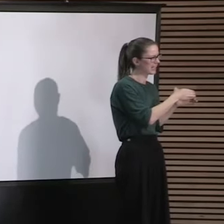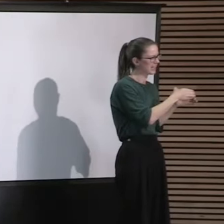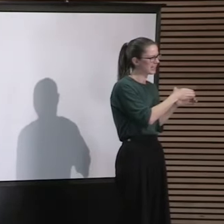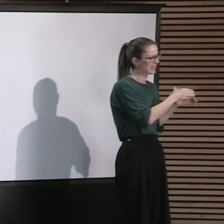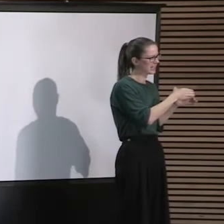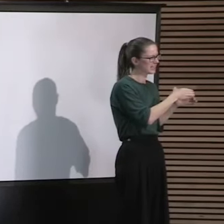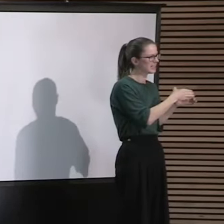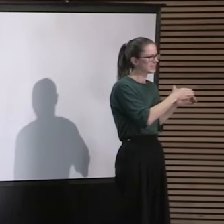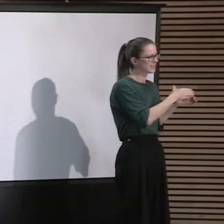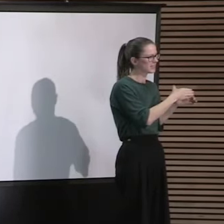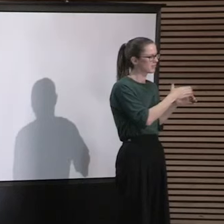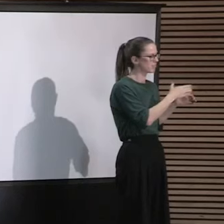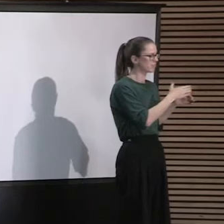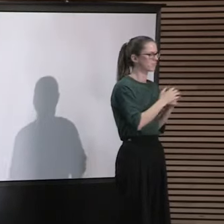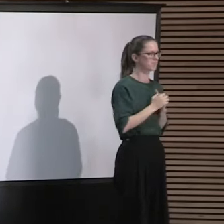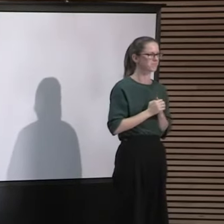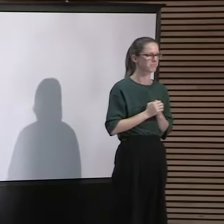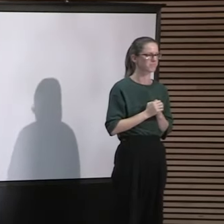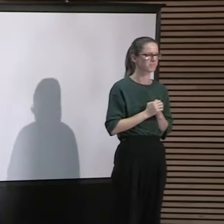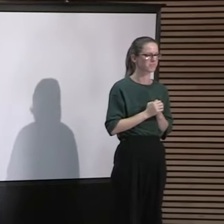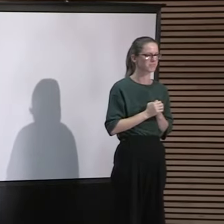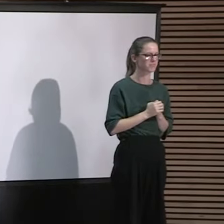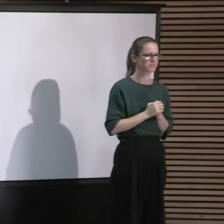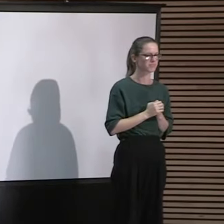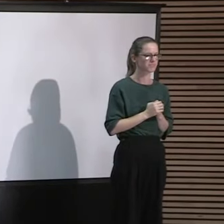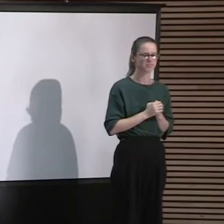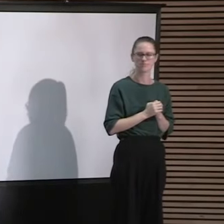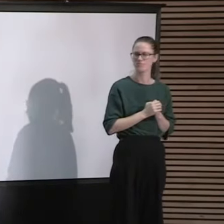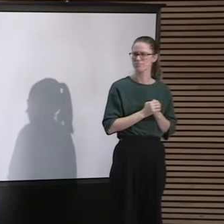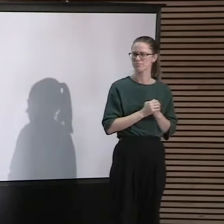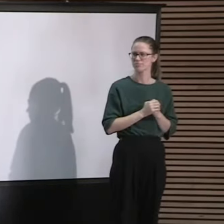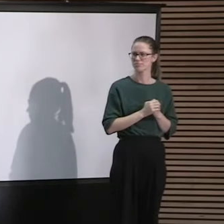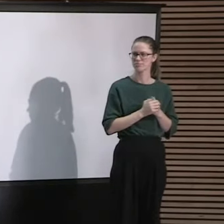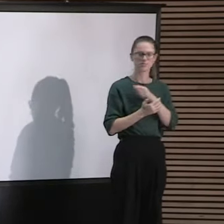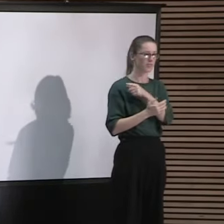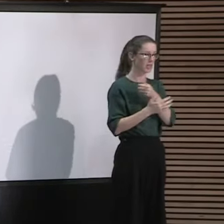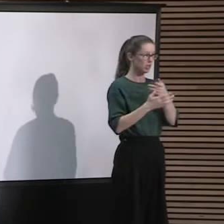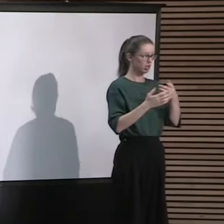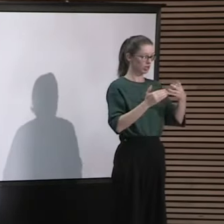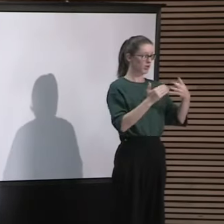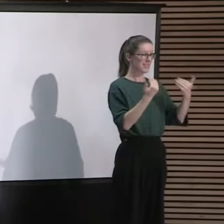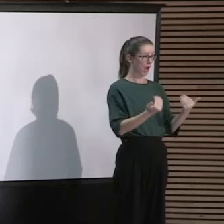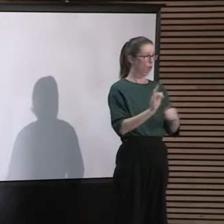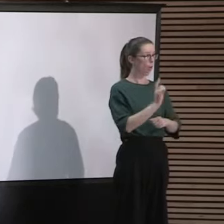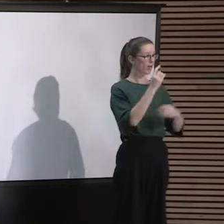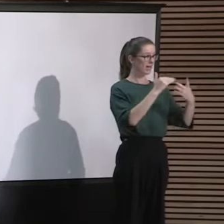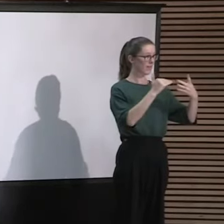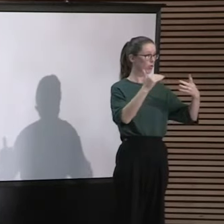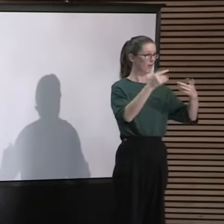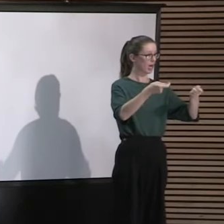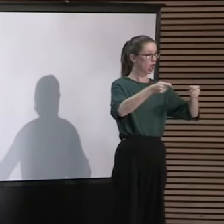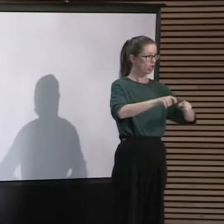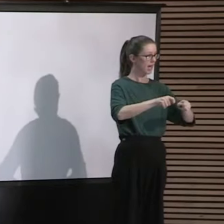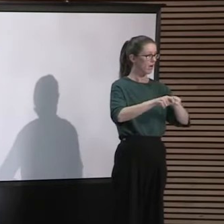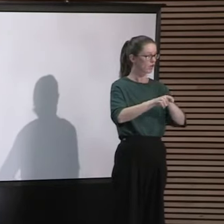further community onward transmission. But can I make one further comment on that though? Because of the lockdown that we have, the level 3 lockdown we have at the moment, as we identify